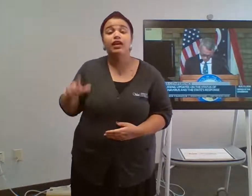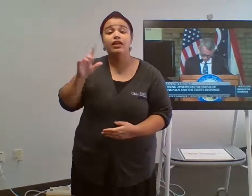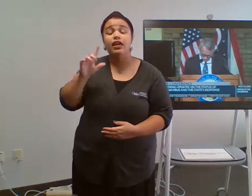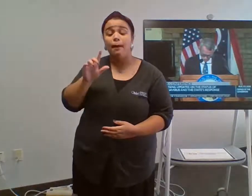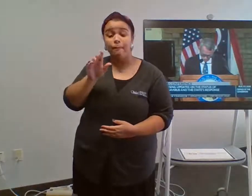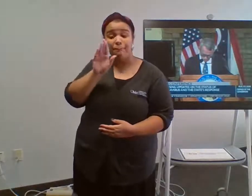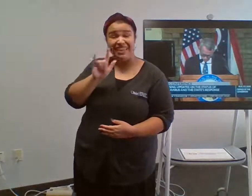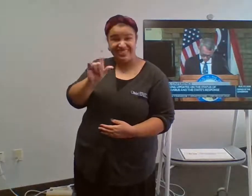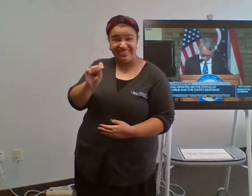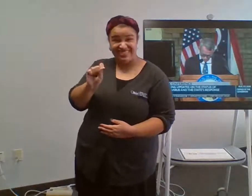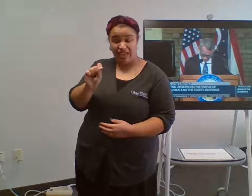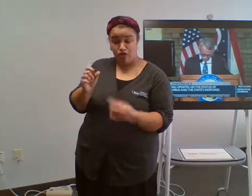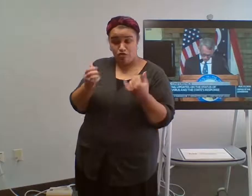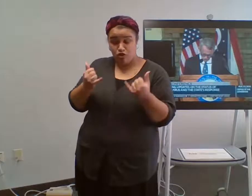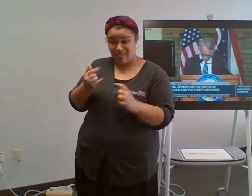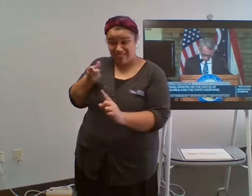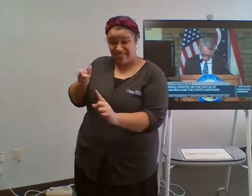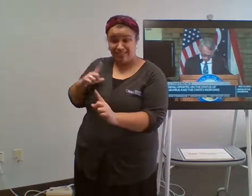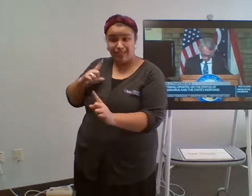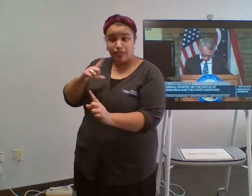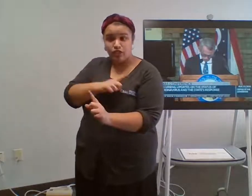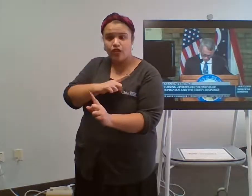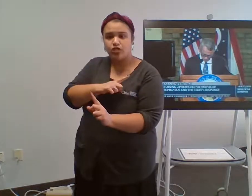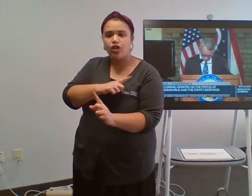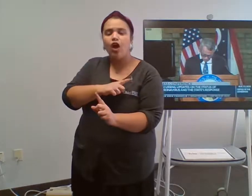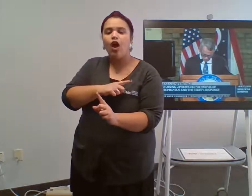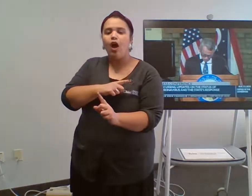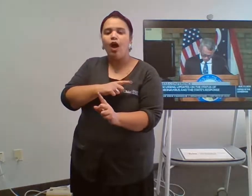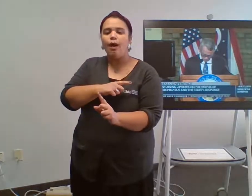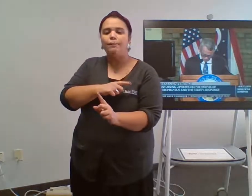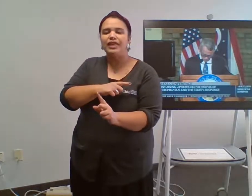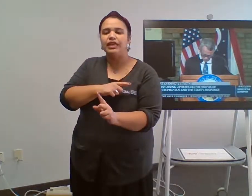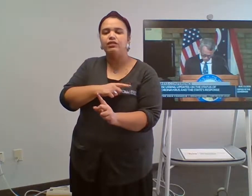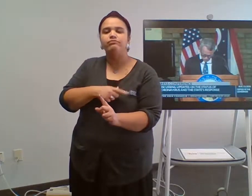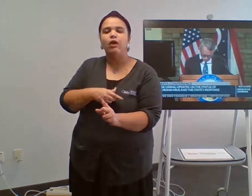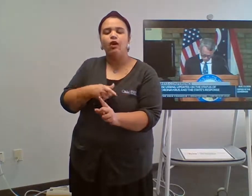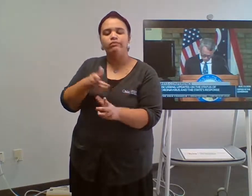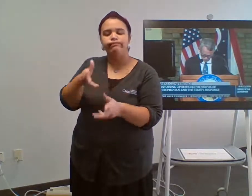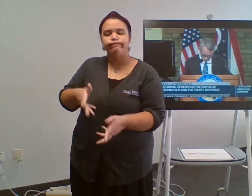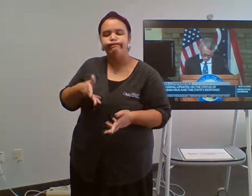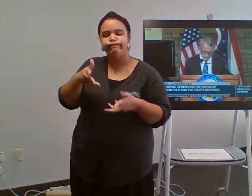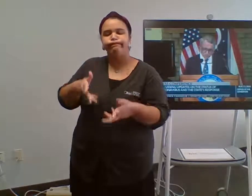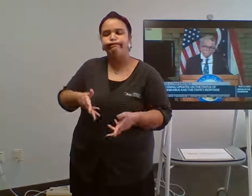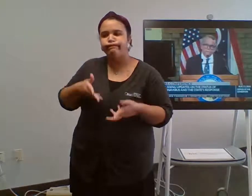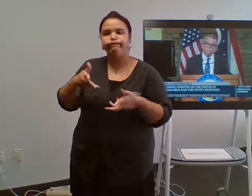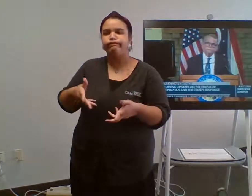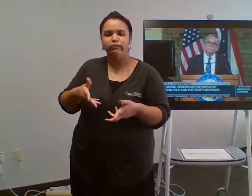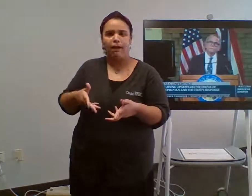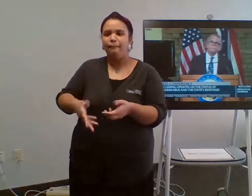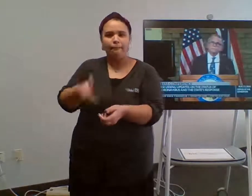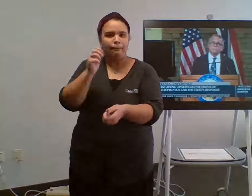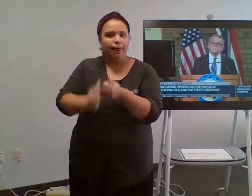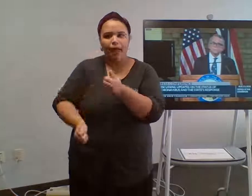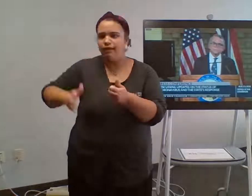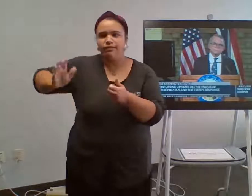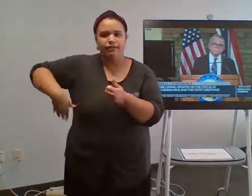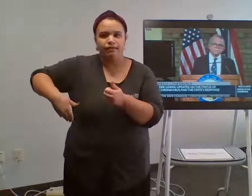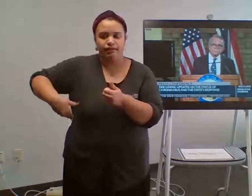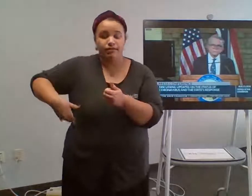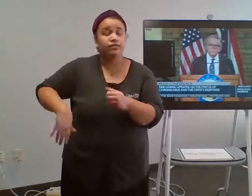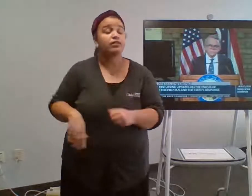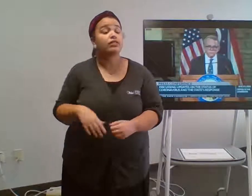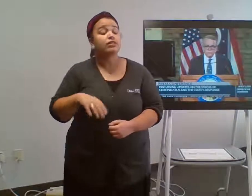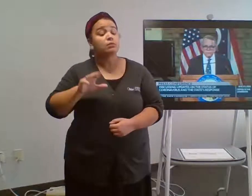And do you have planned to make any recommendations to the House and Senate to prioritize that declaration like Michigan has done?